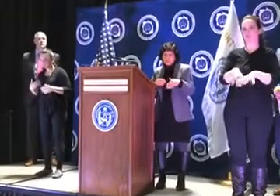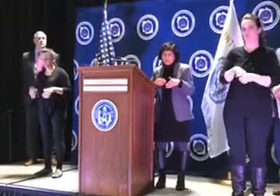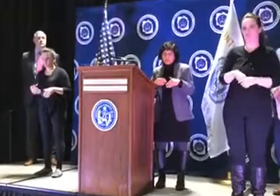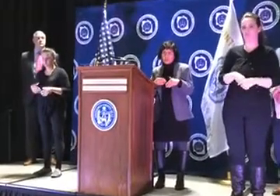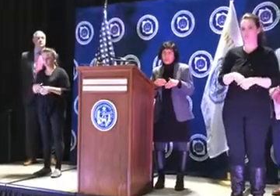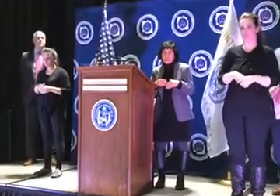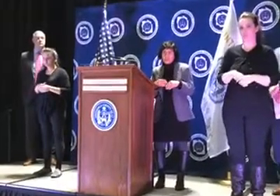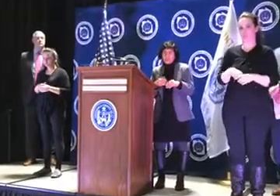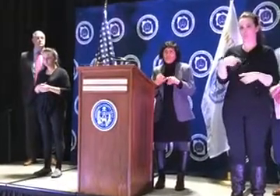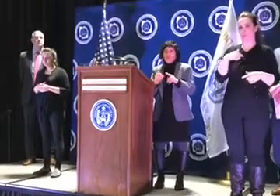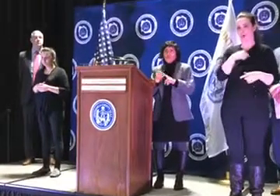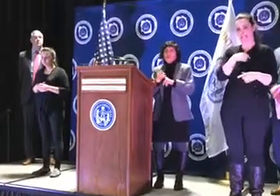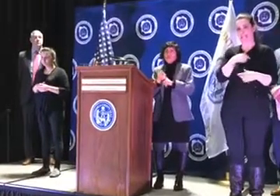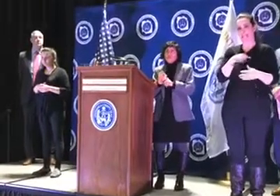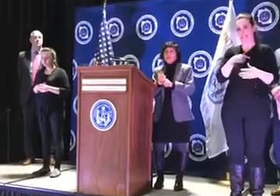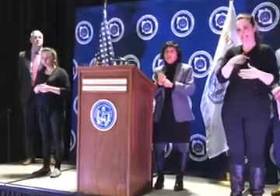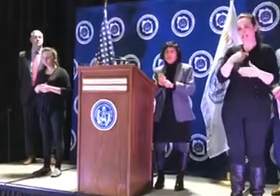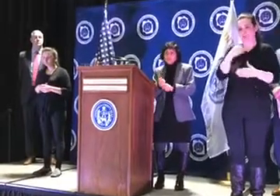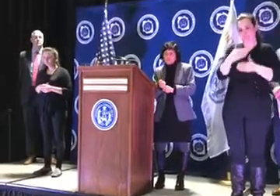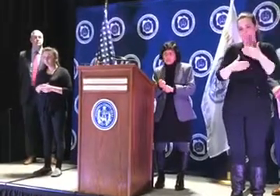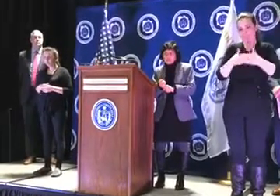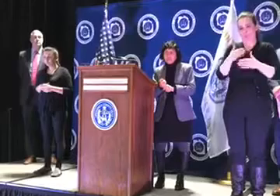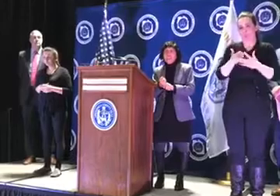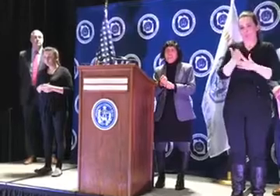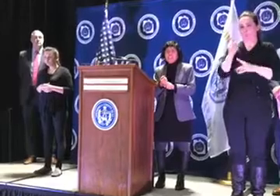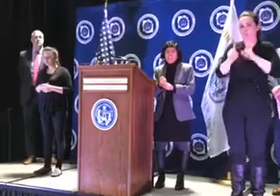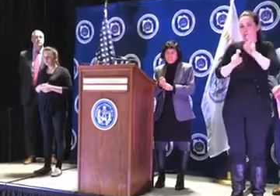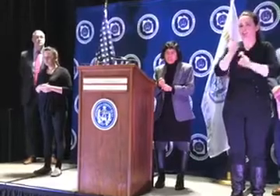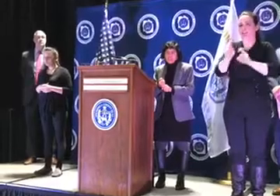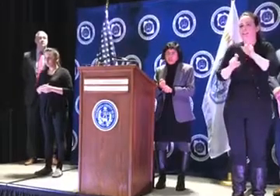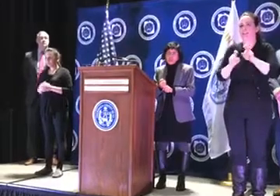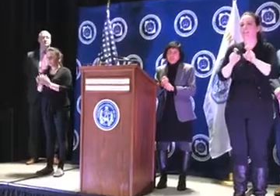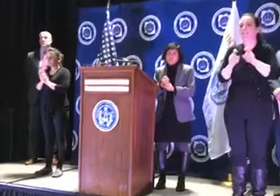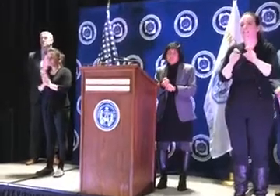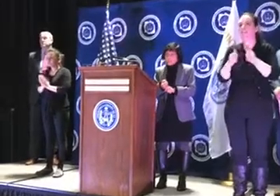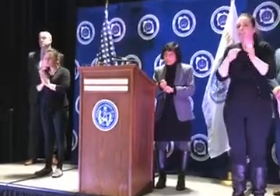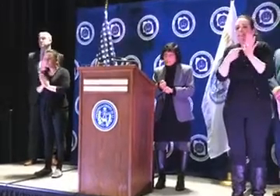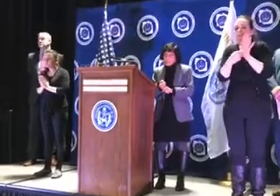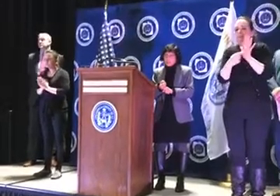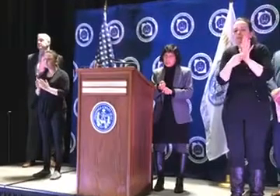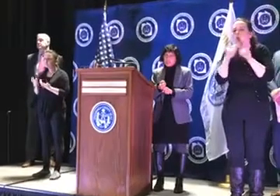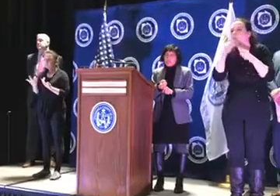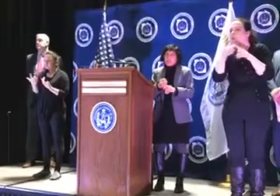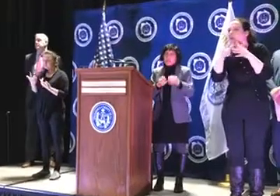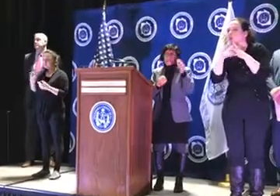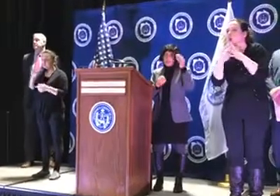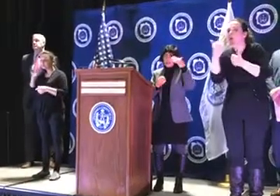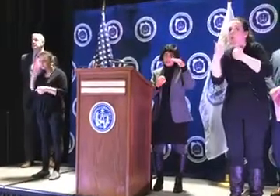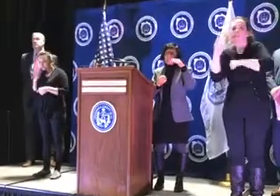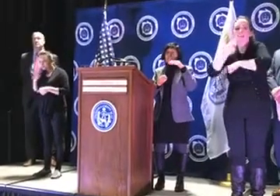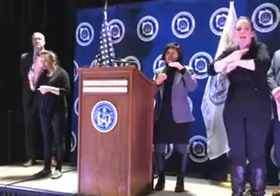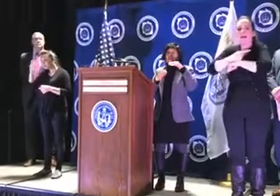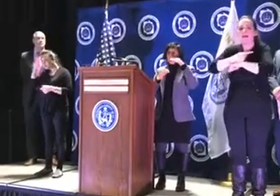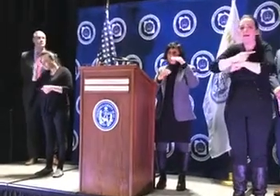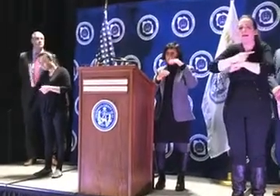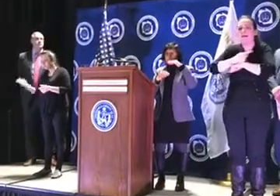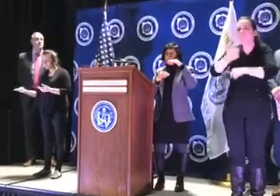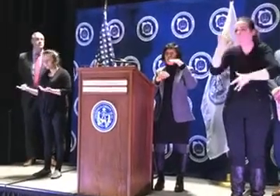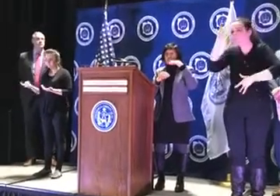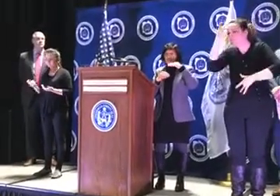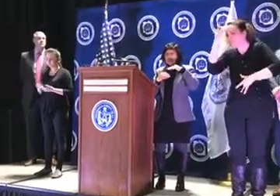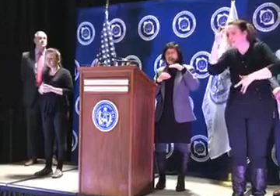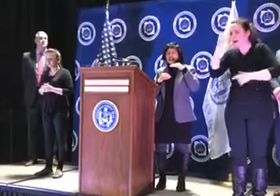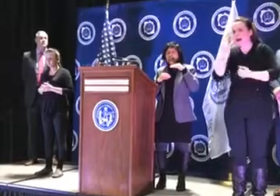the sets of questions. When was your onset of symptom? Which day did you become symptomatic? And then after that, we have